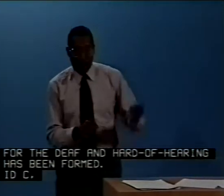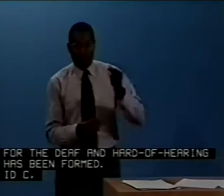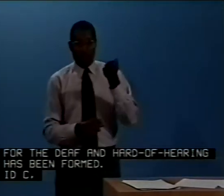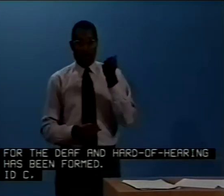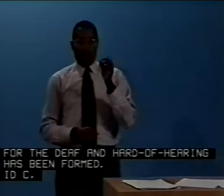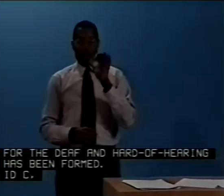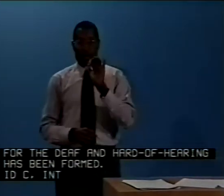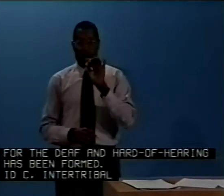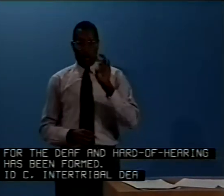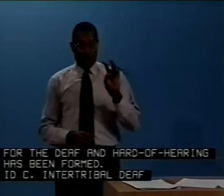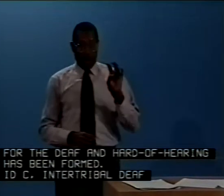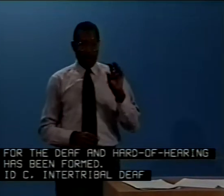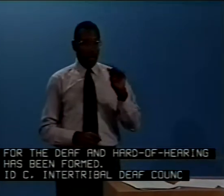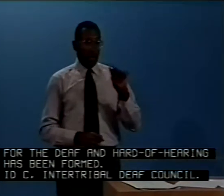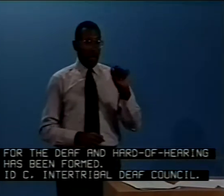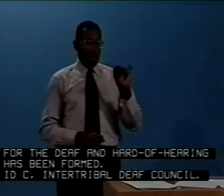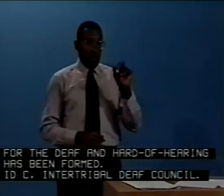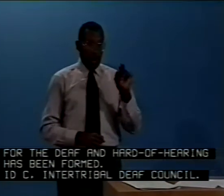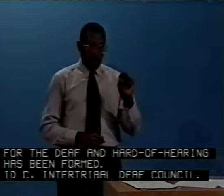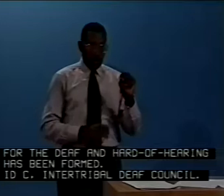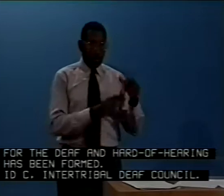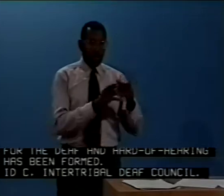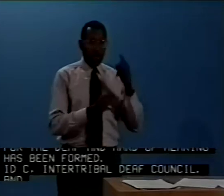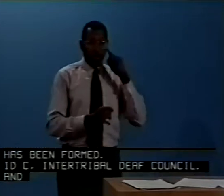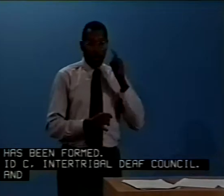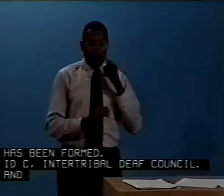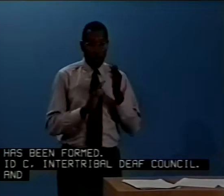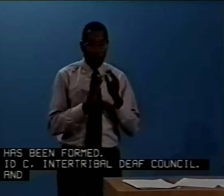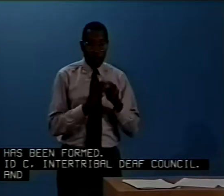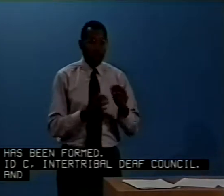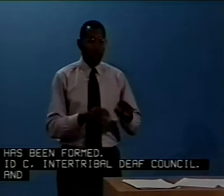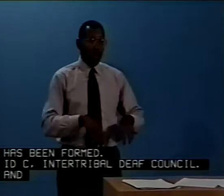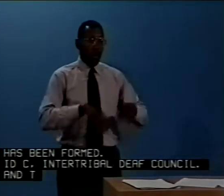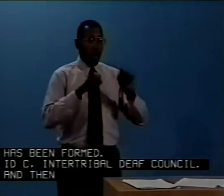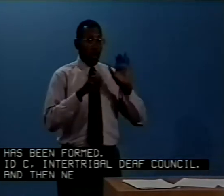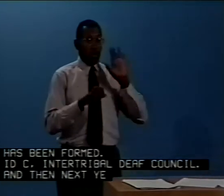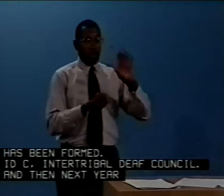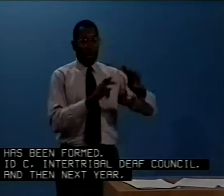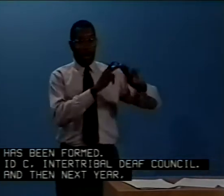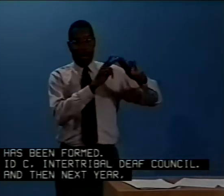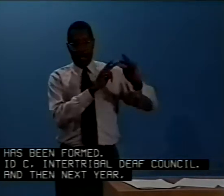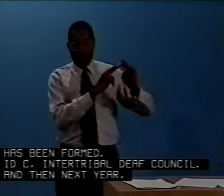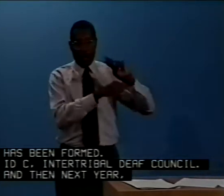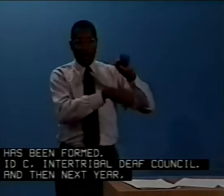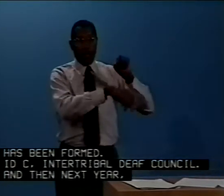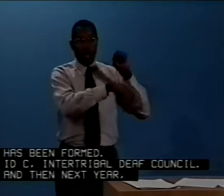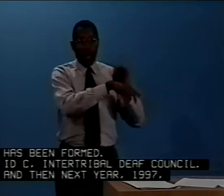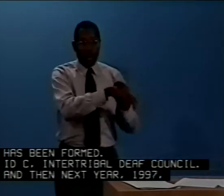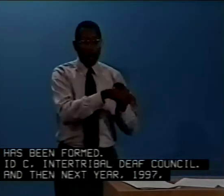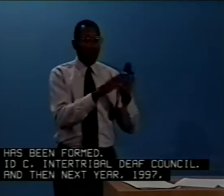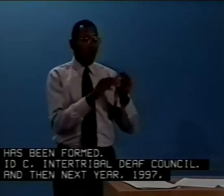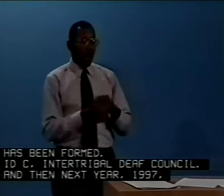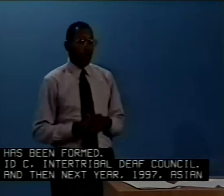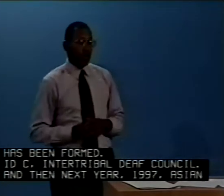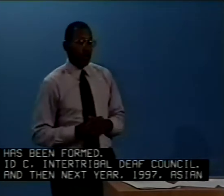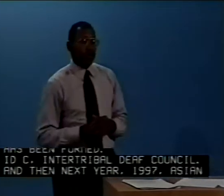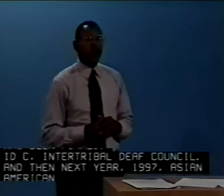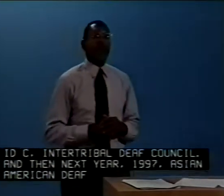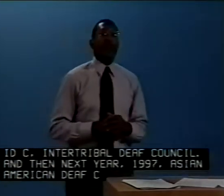then next year, 1997, the Asian American Deaf Community will be hosting their second national